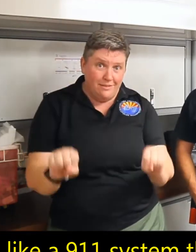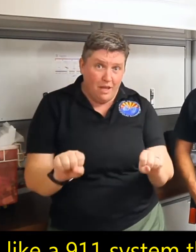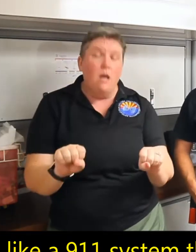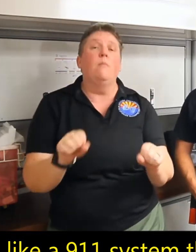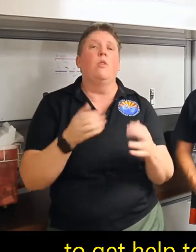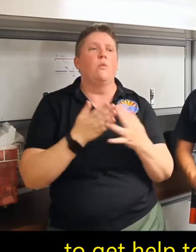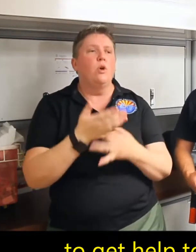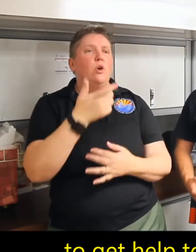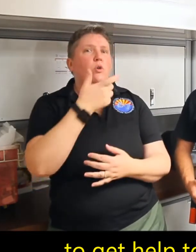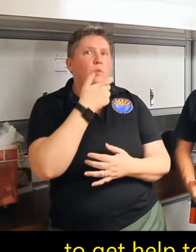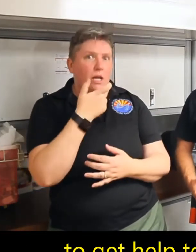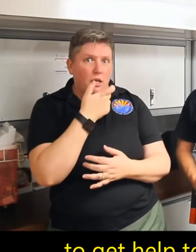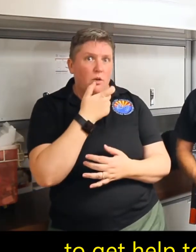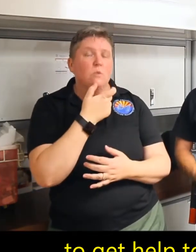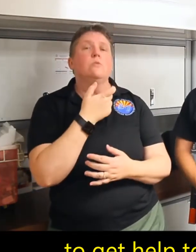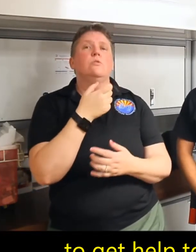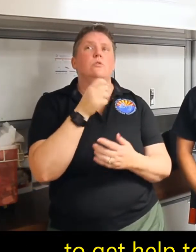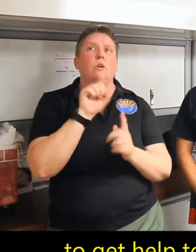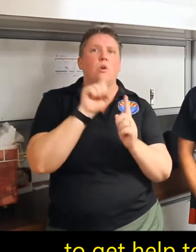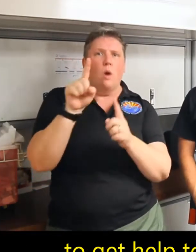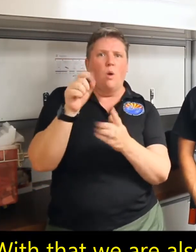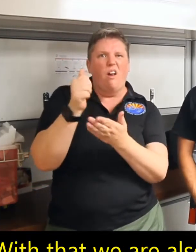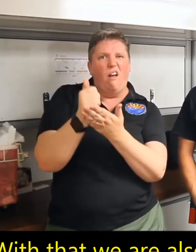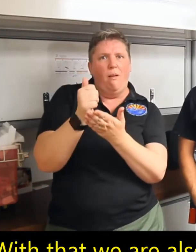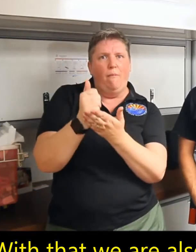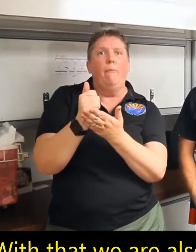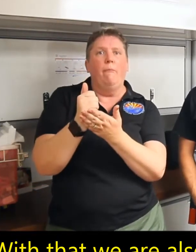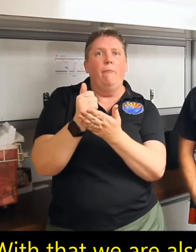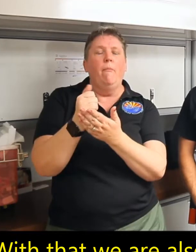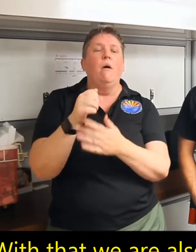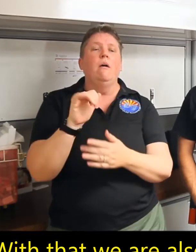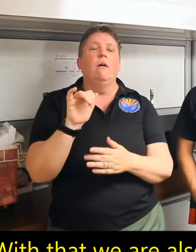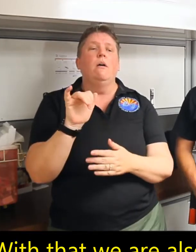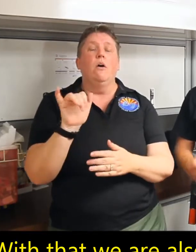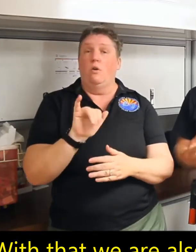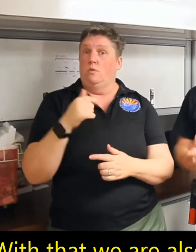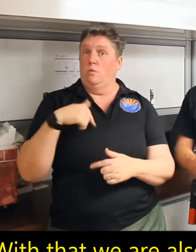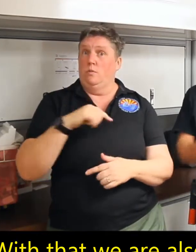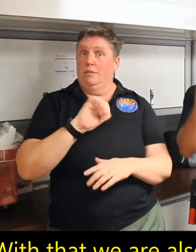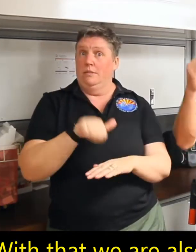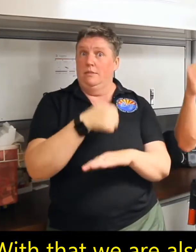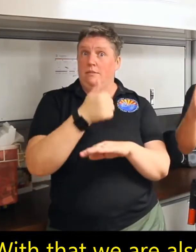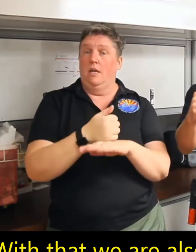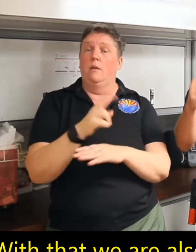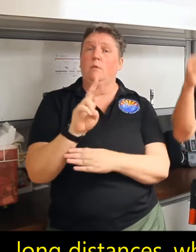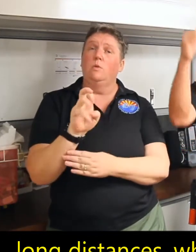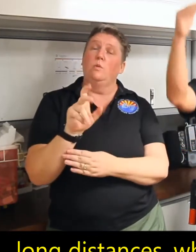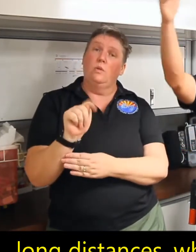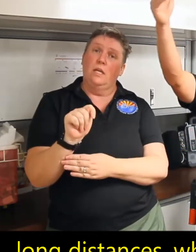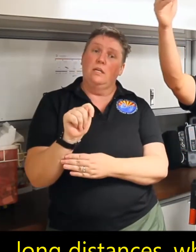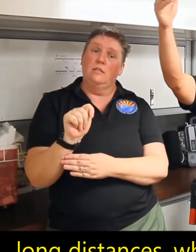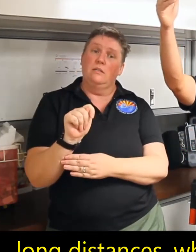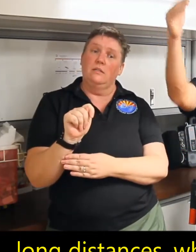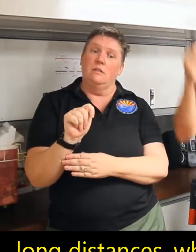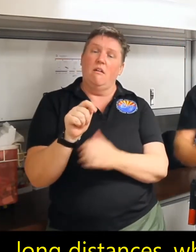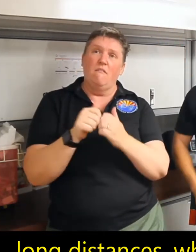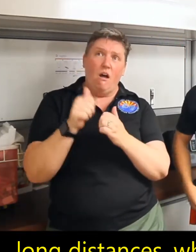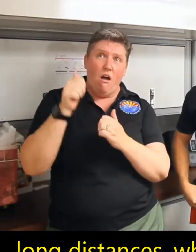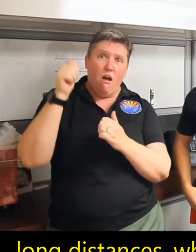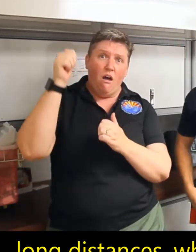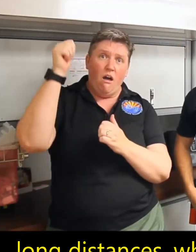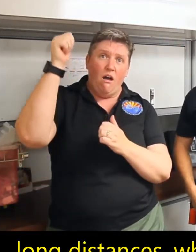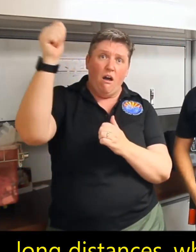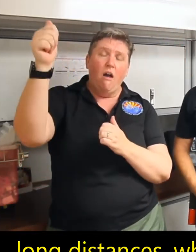our radios to get help to those folks. With that, we're also setting up units at long